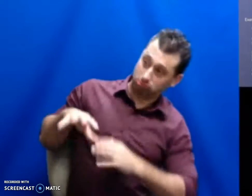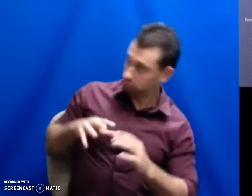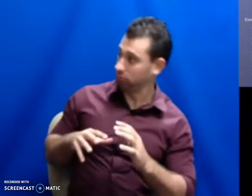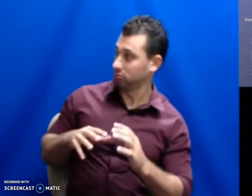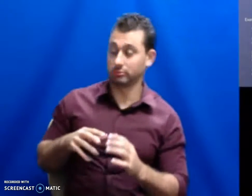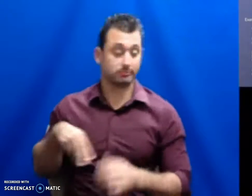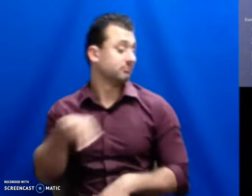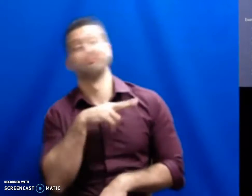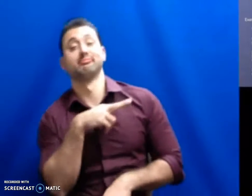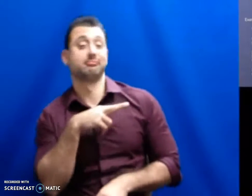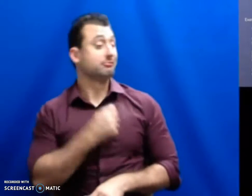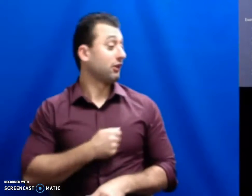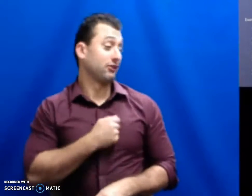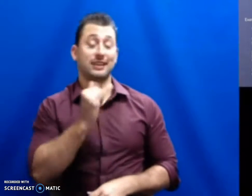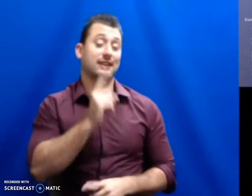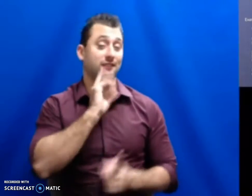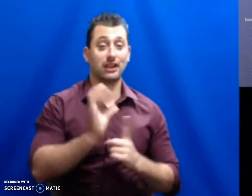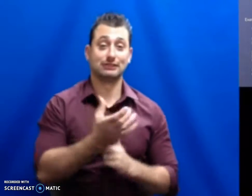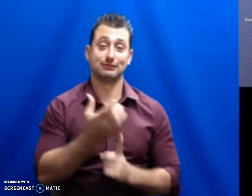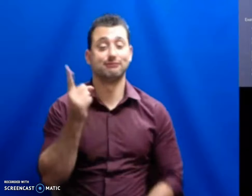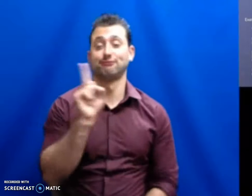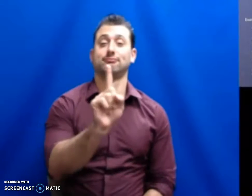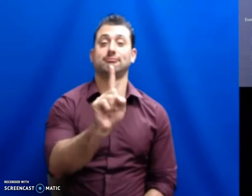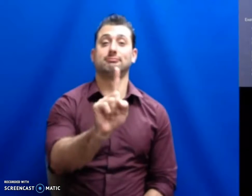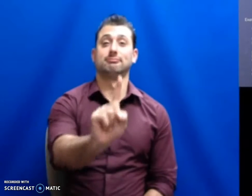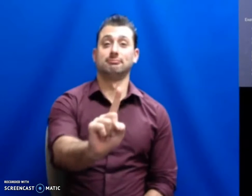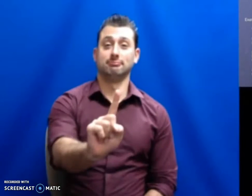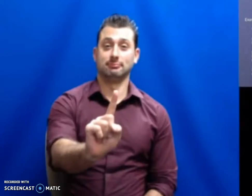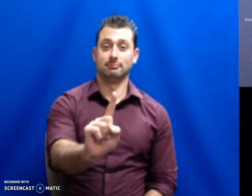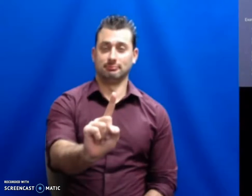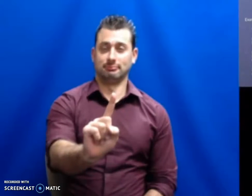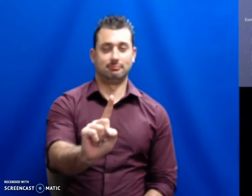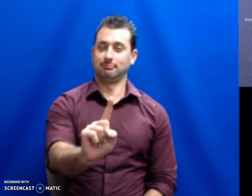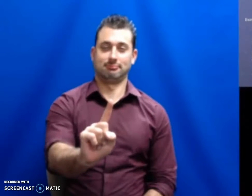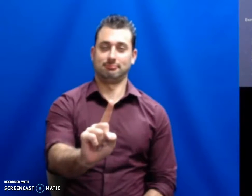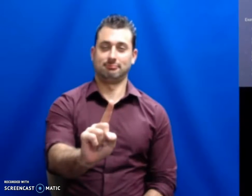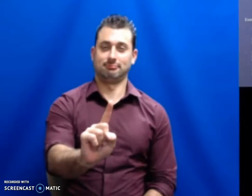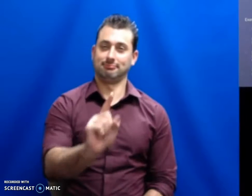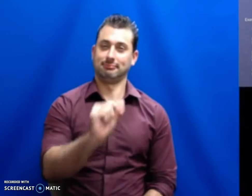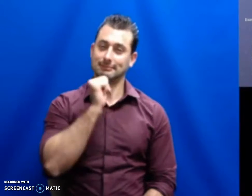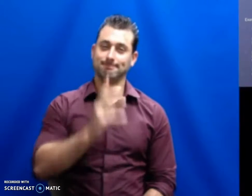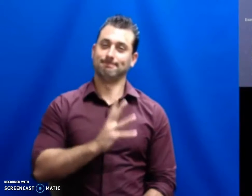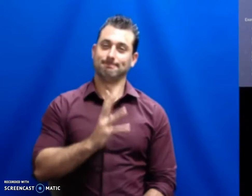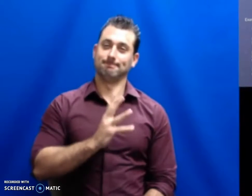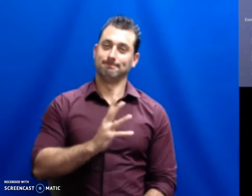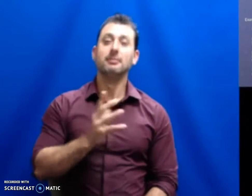and someone knocks into you. And you just look at them and say, oh, sorry, that's deaf culture, and walk away. that's